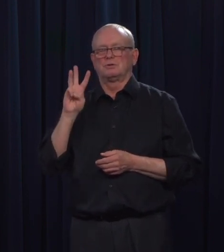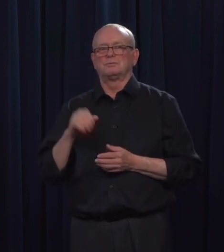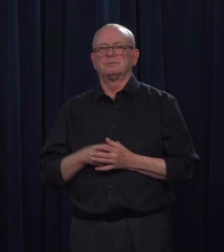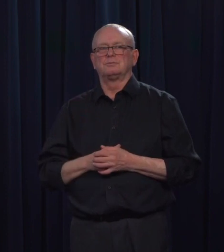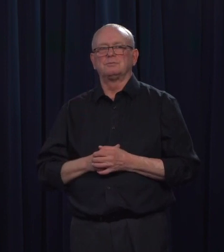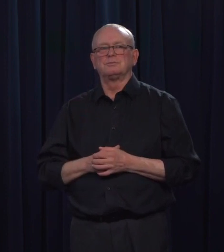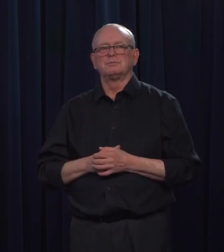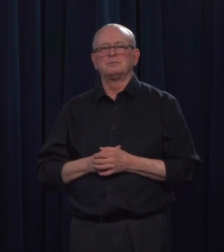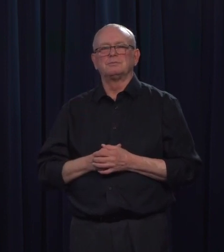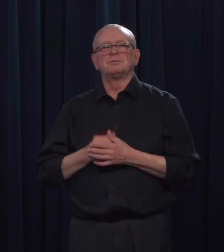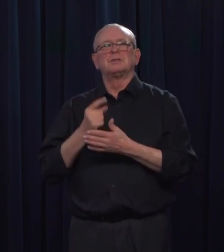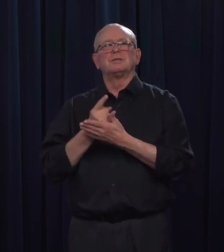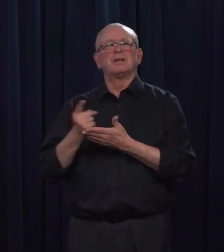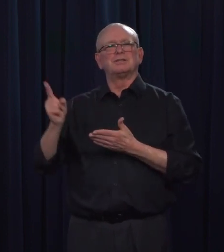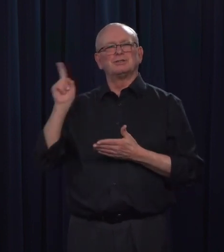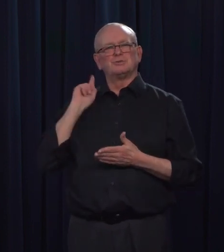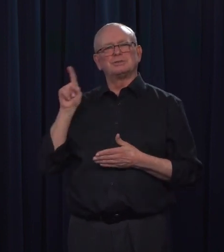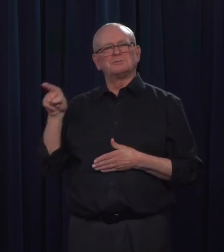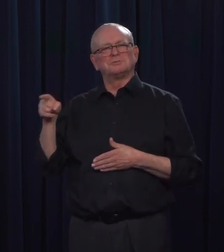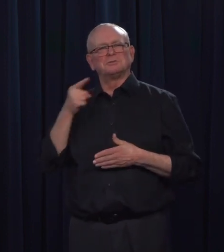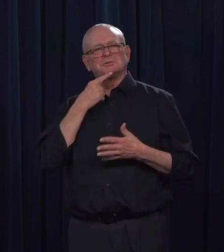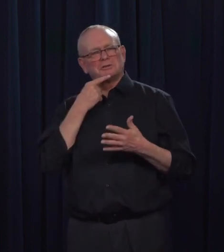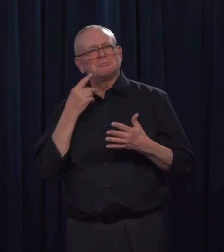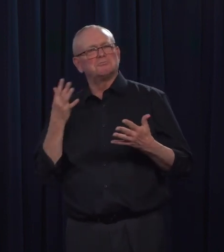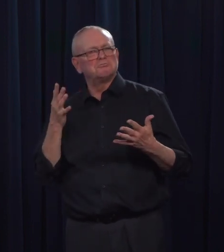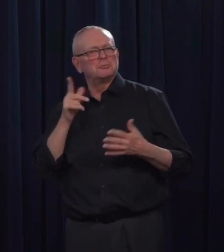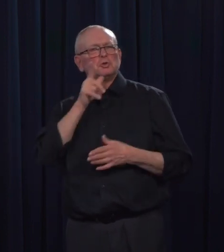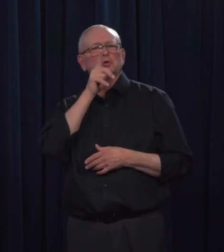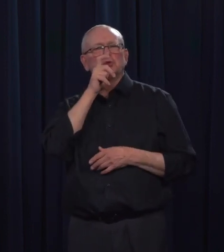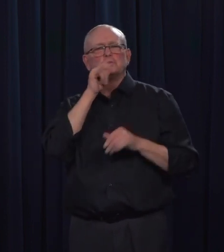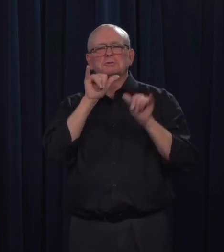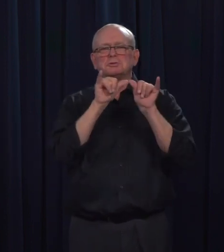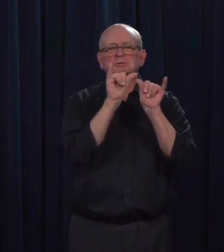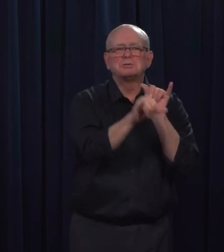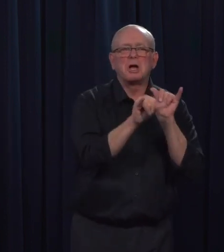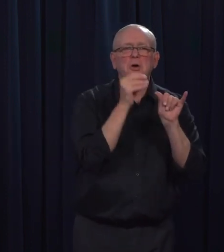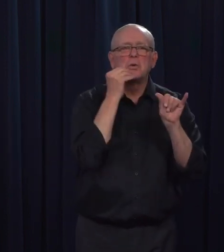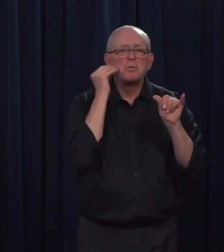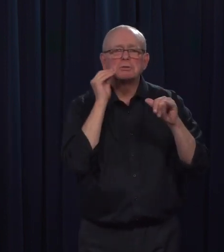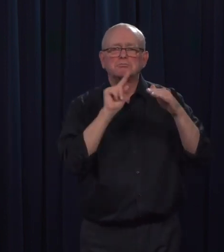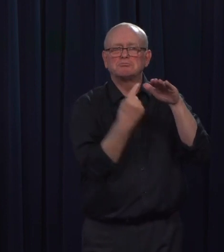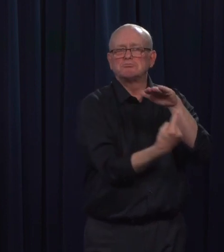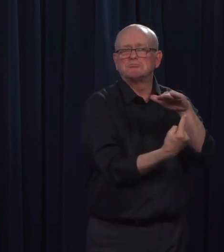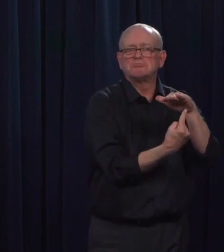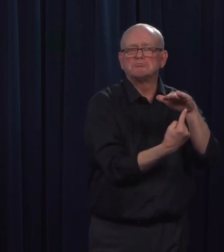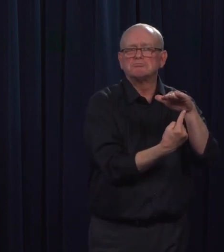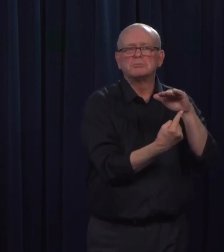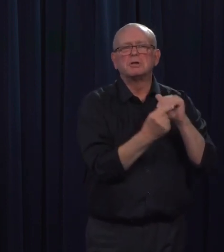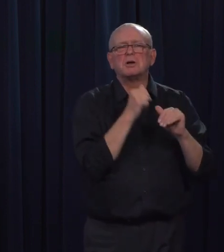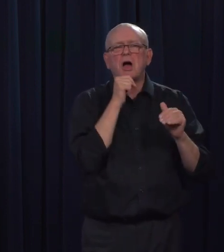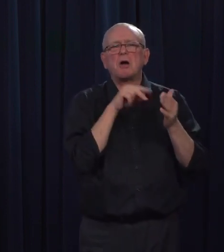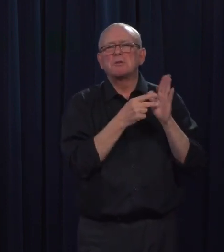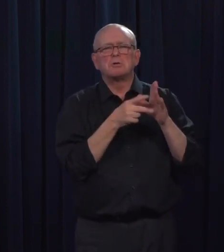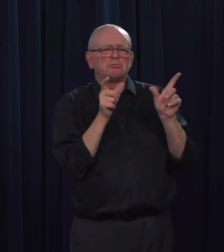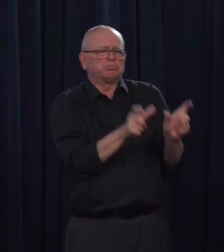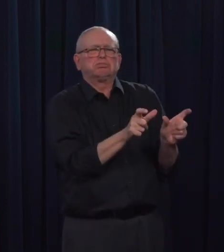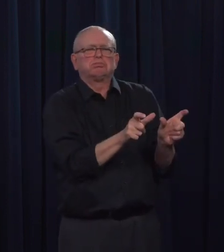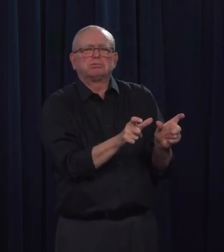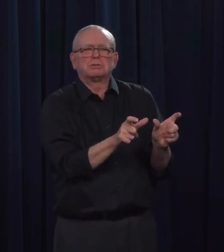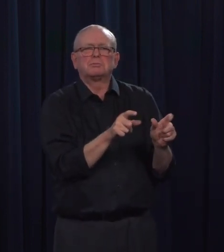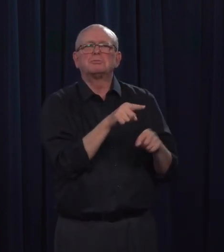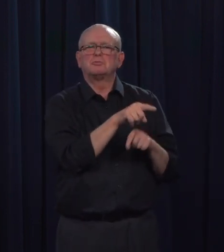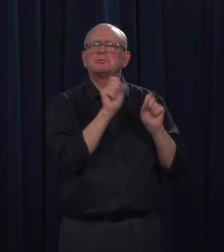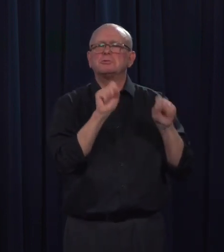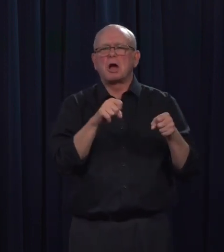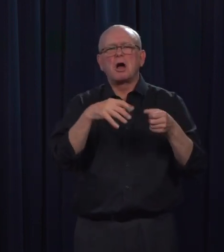for people in self-isolation specifically, that they weren't locked up in their homes, that they could go out for a walk outside if they wanted. This